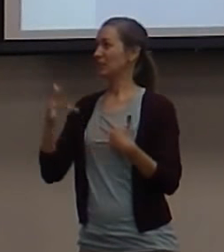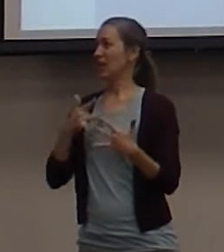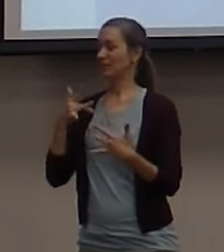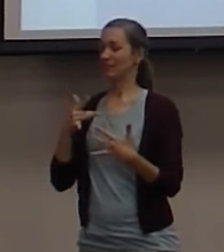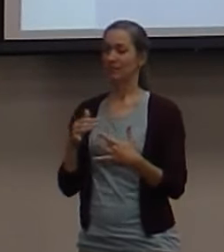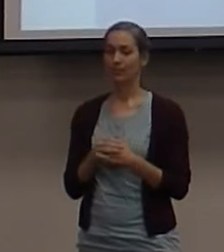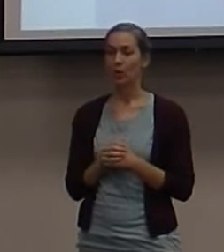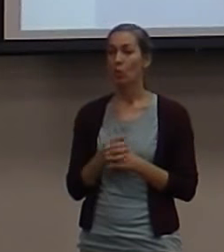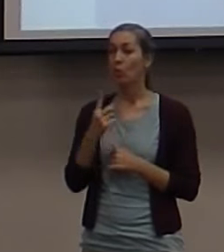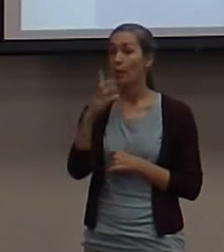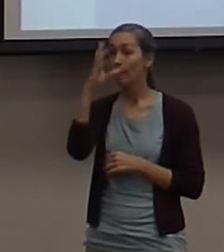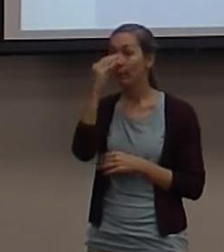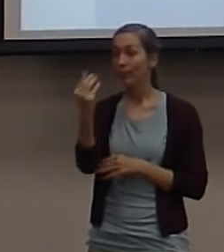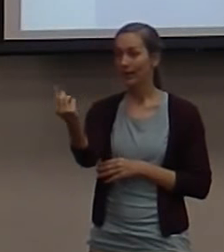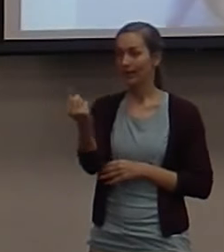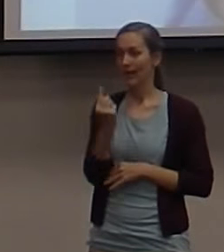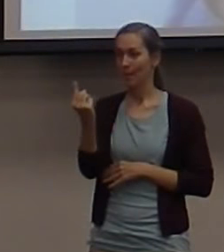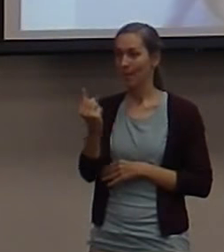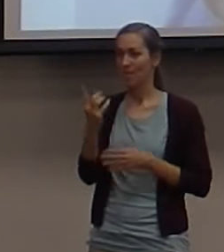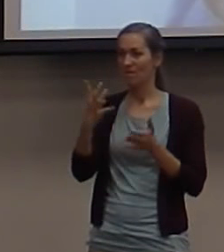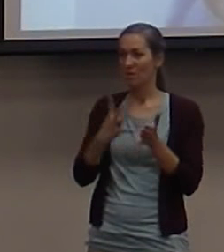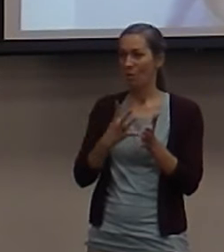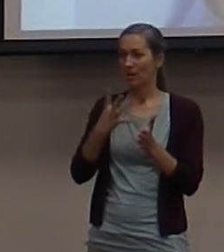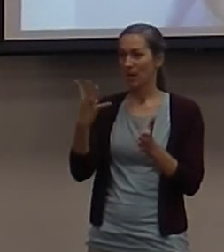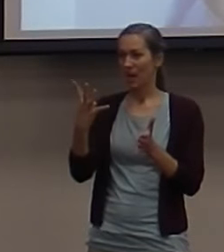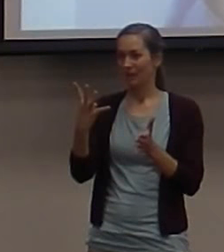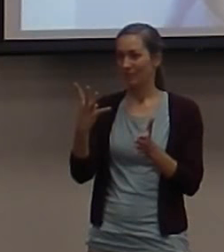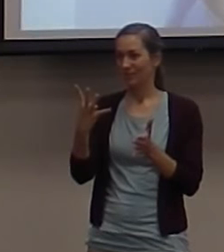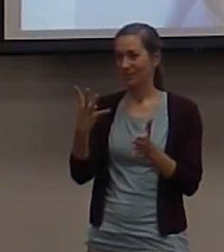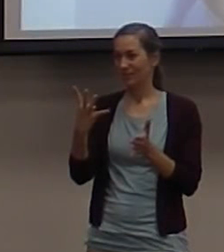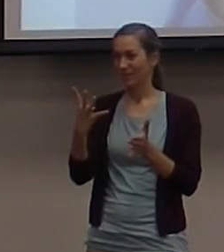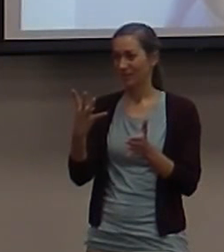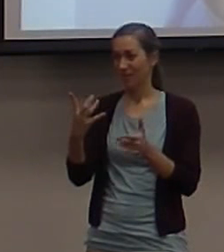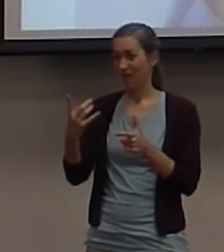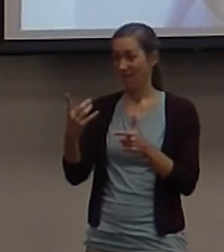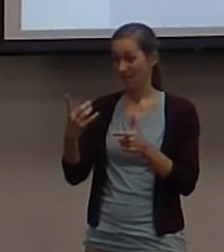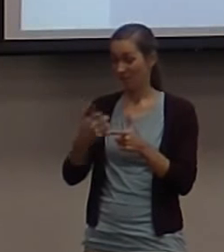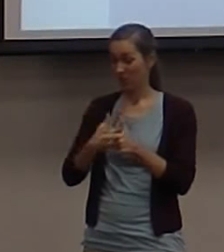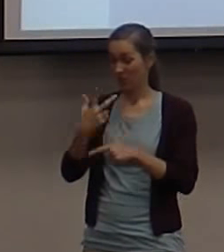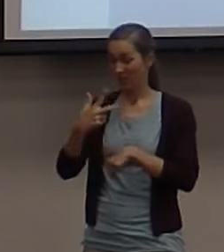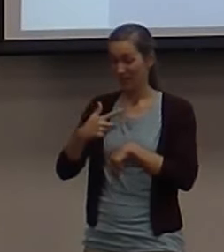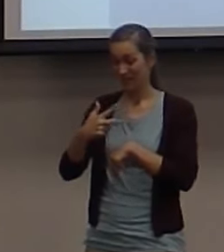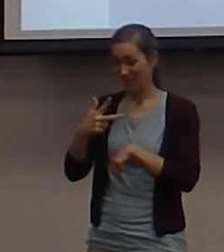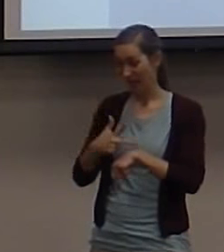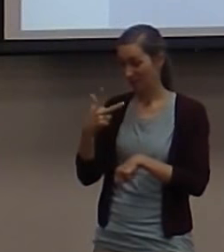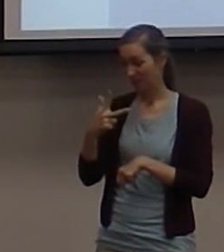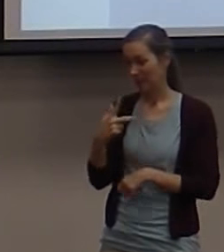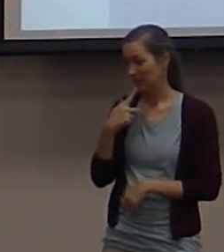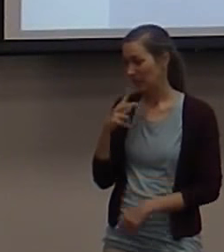those little guys came to me 4 different times. The first 3 times I said, no, I'm really not supposed to give it to you.